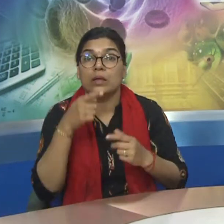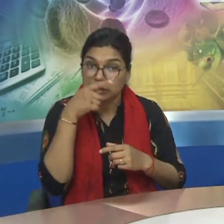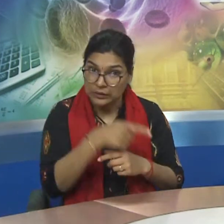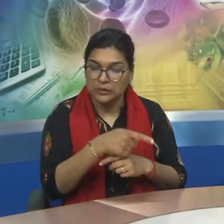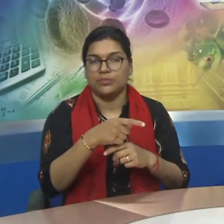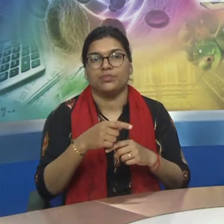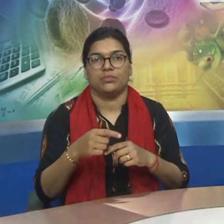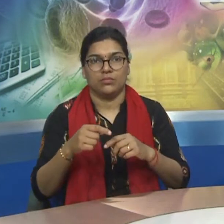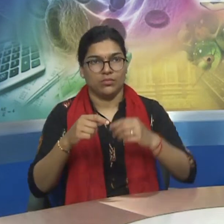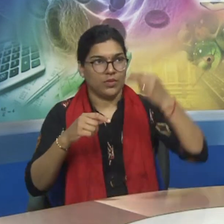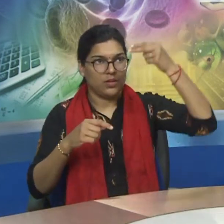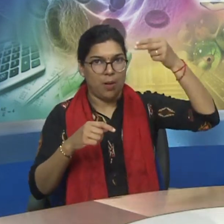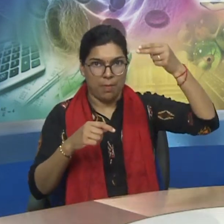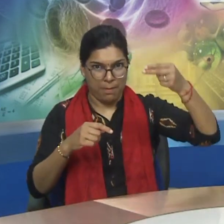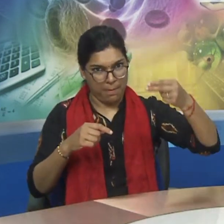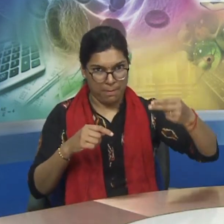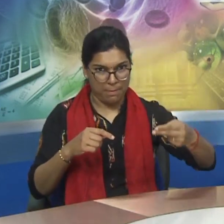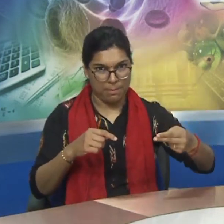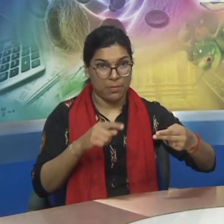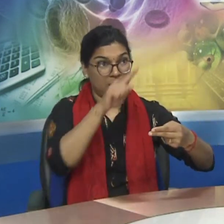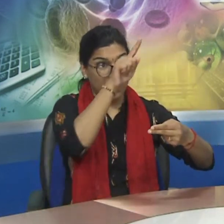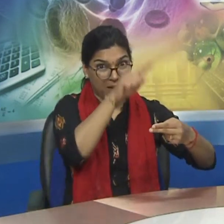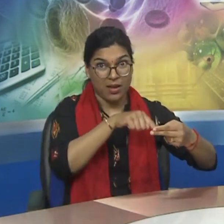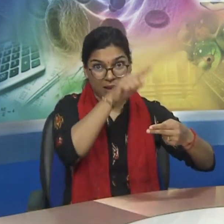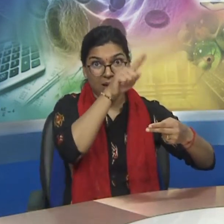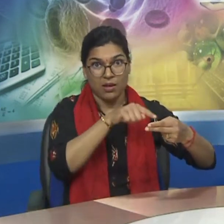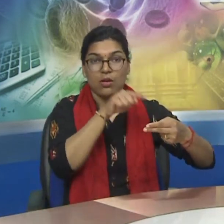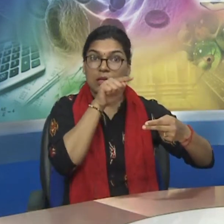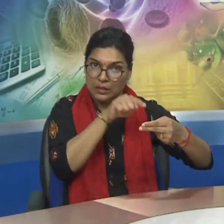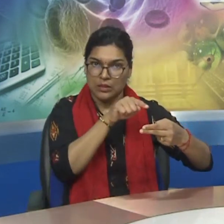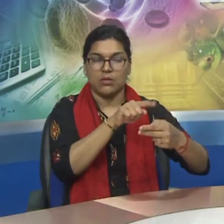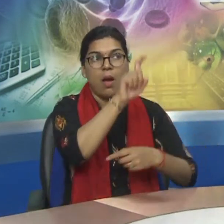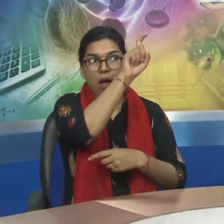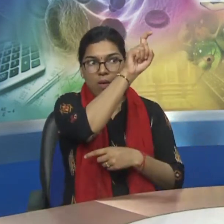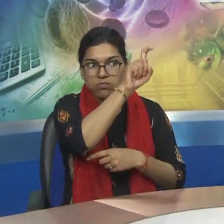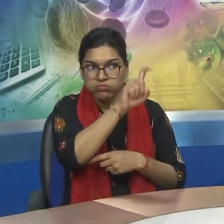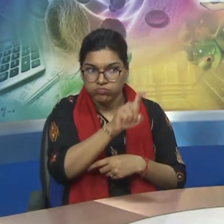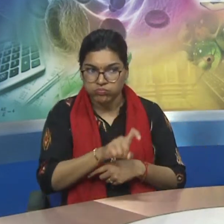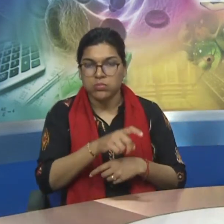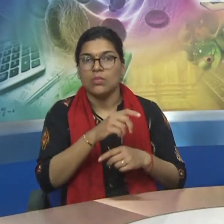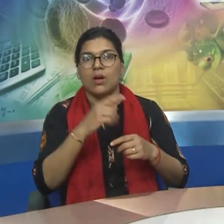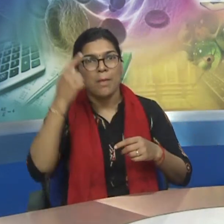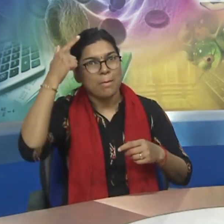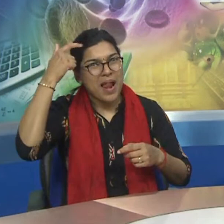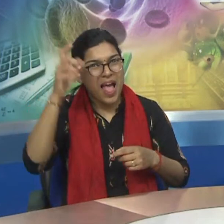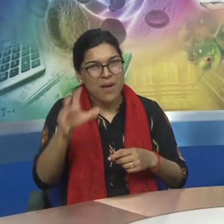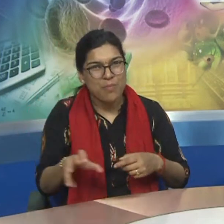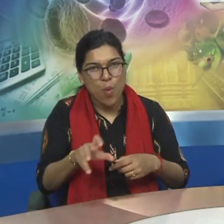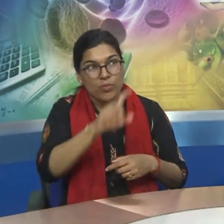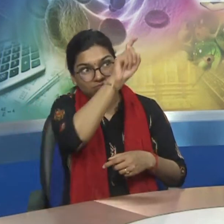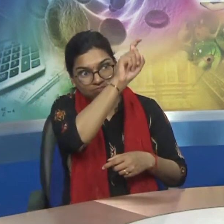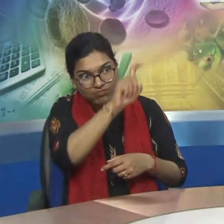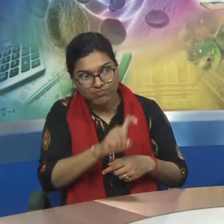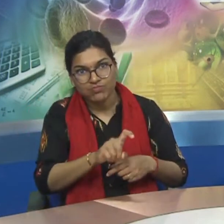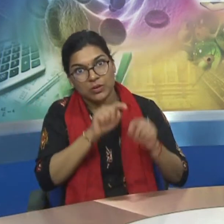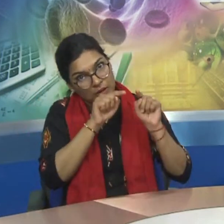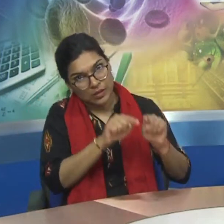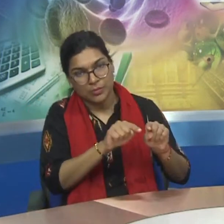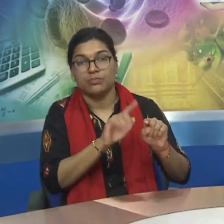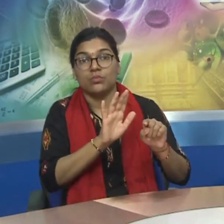can do your work in an easy way. So that is another way, that is another reason that why